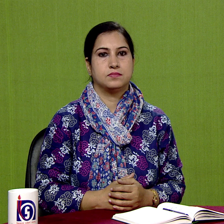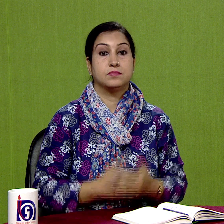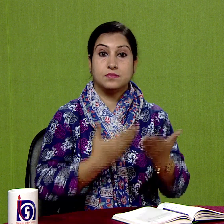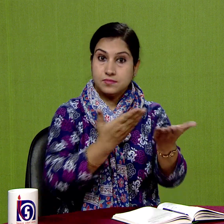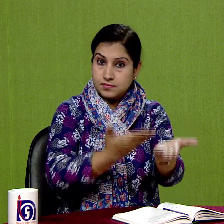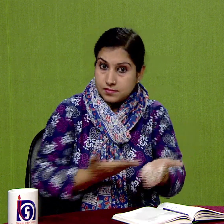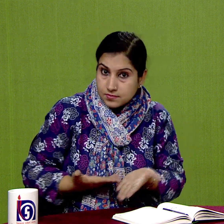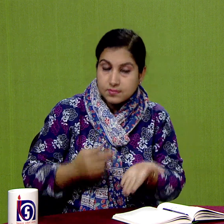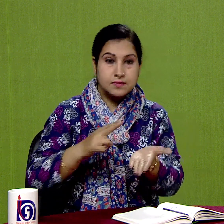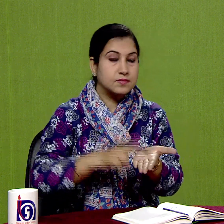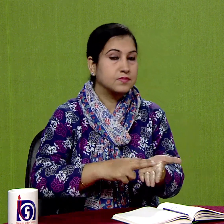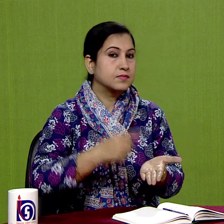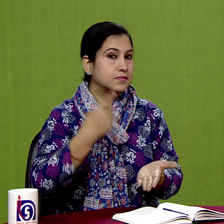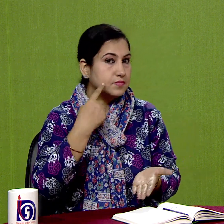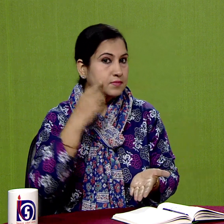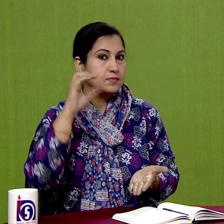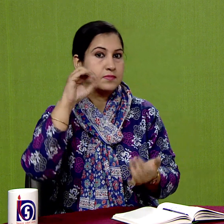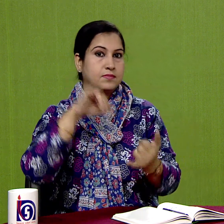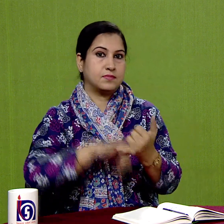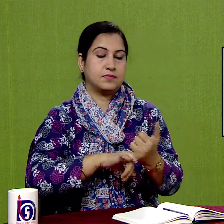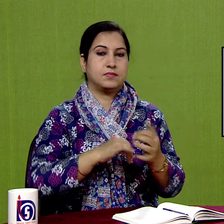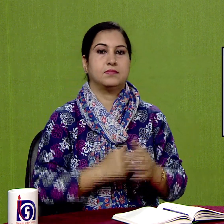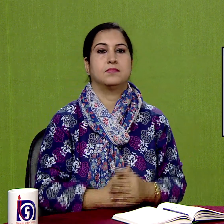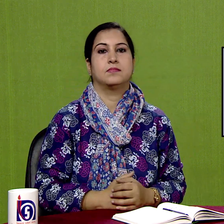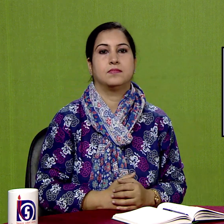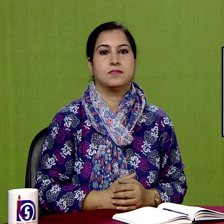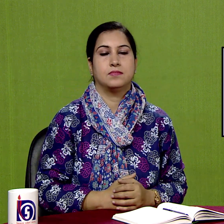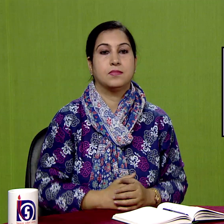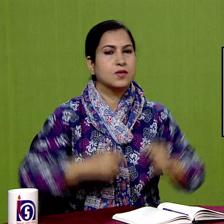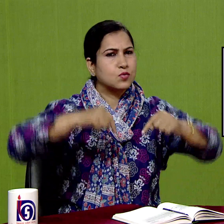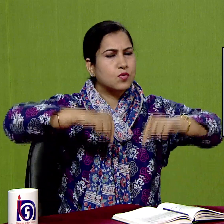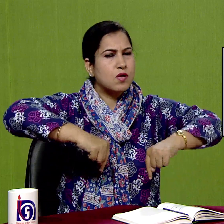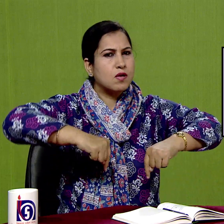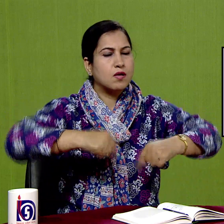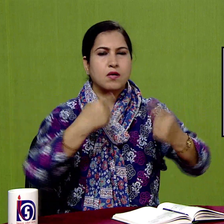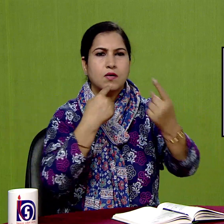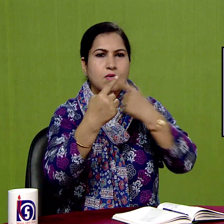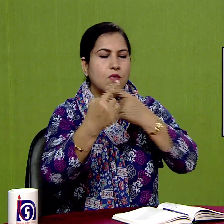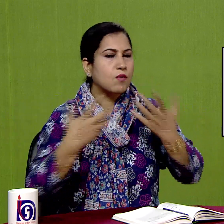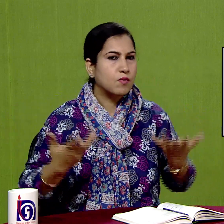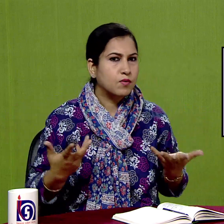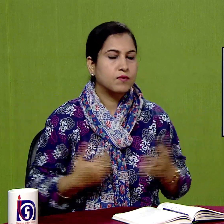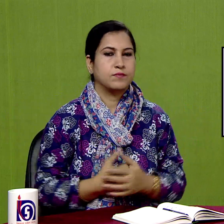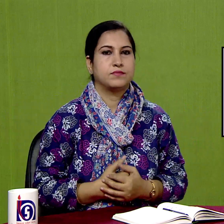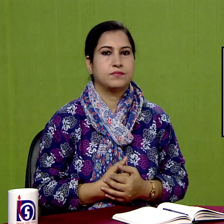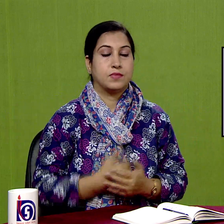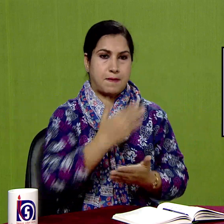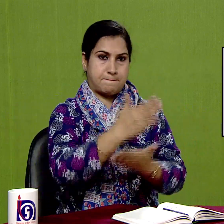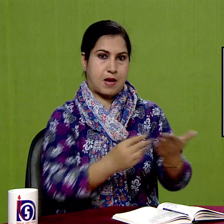Hello learners, welcome to NIOS. Today we will discuss part 3